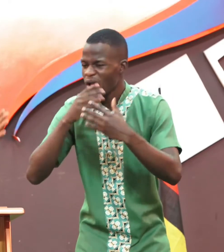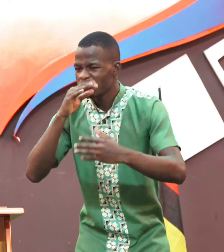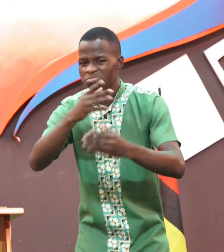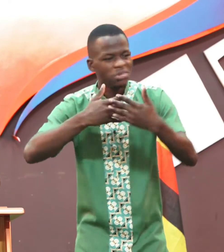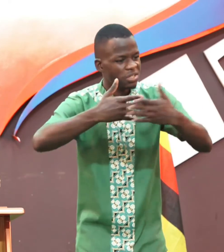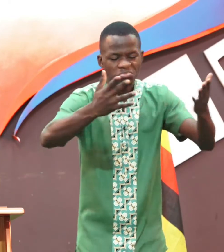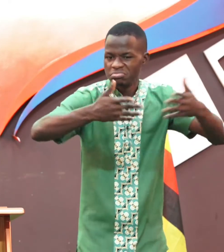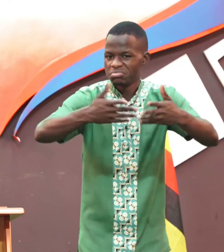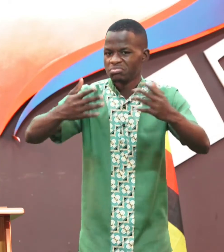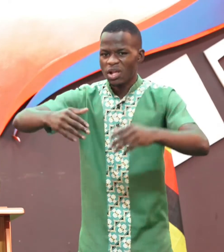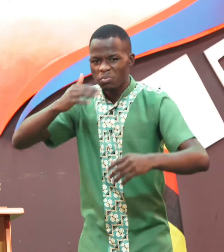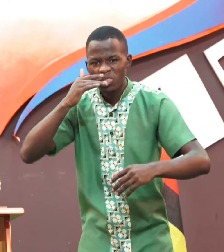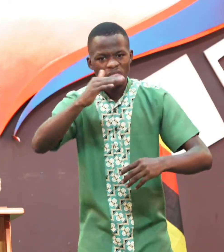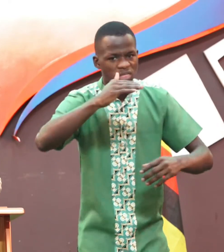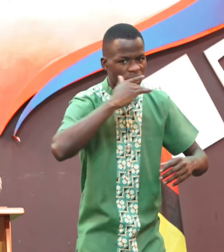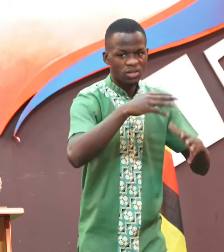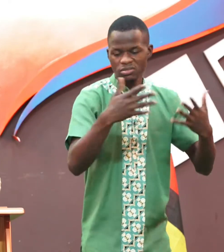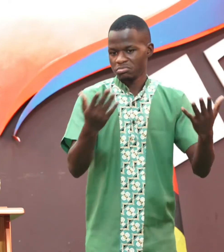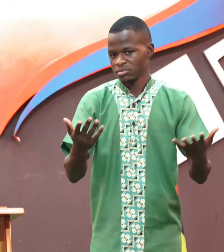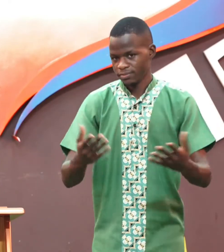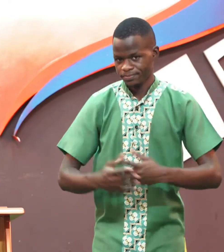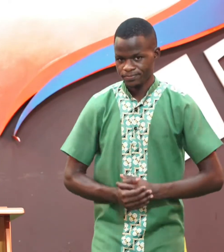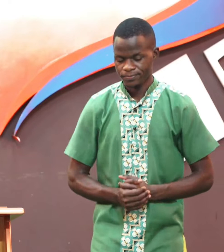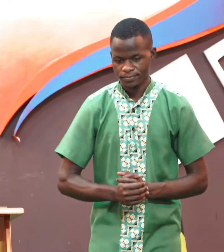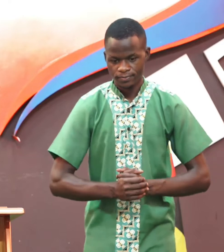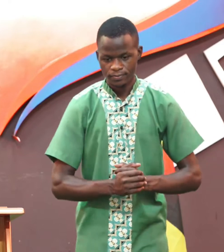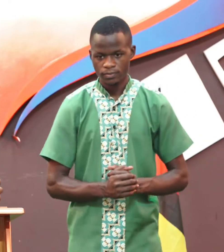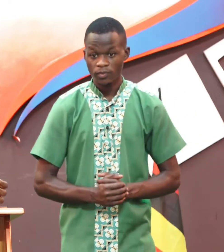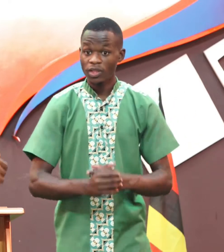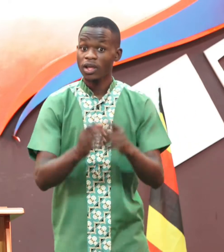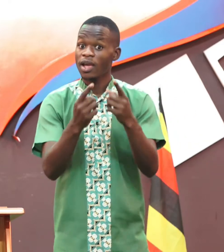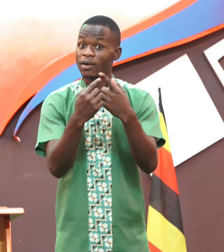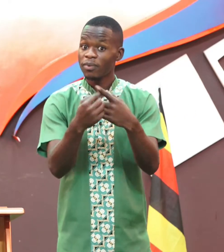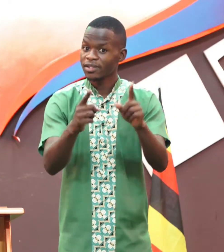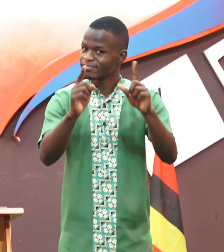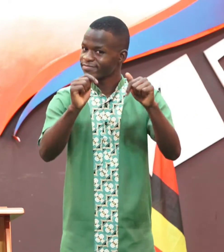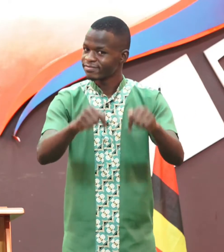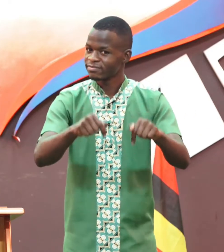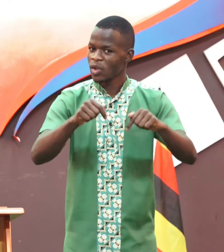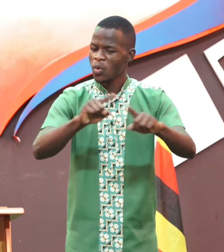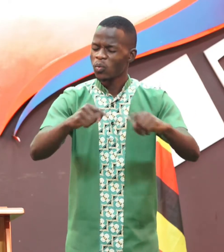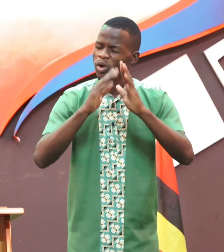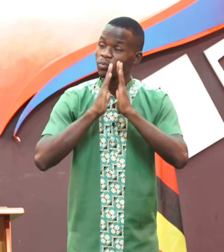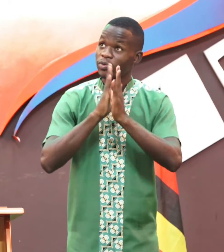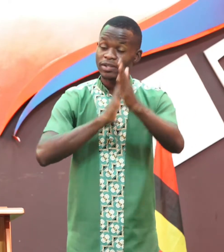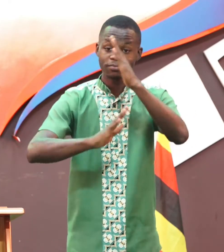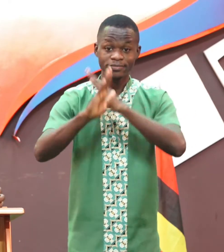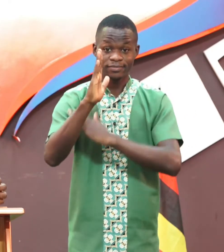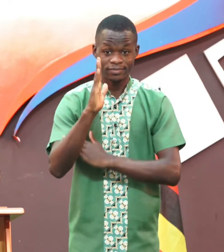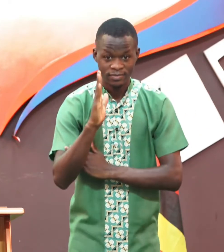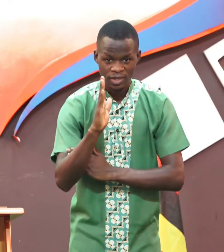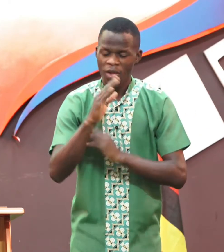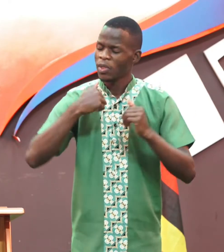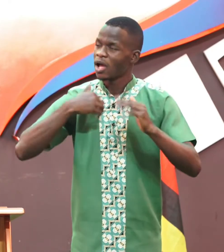omala googera. You do not mind how you speak out, you just bring out whatever comes to you. Naye olwaleero tugenda kwegayirira Katonda. But today we are going to beseech the